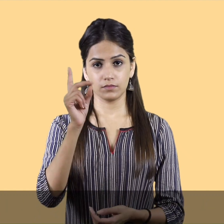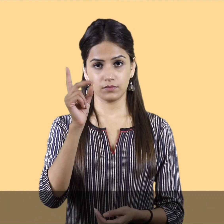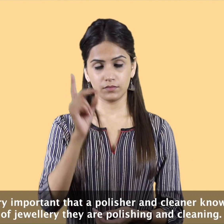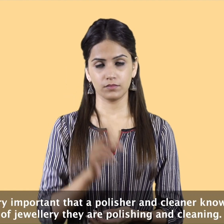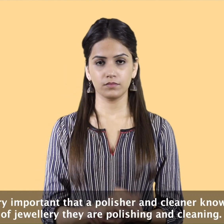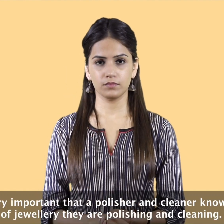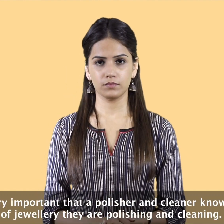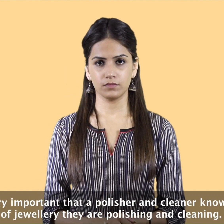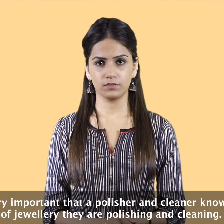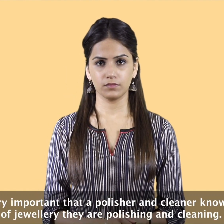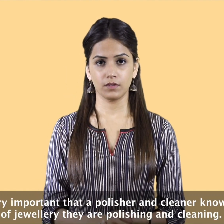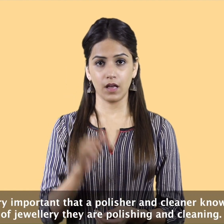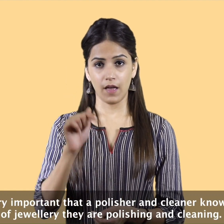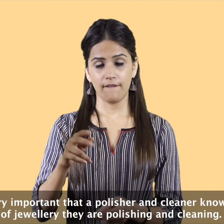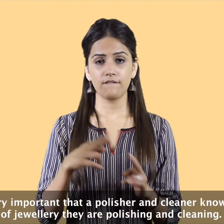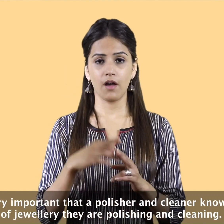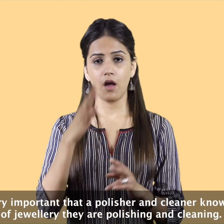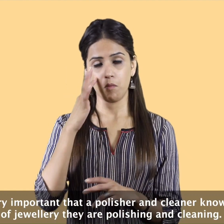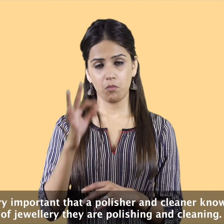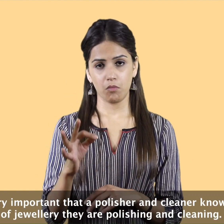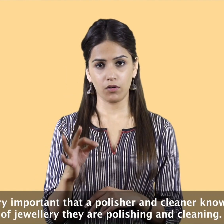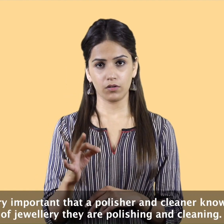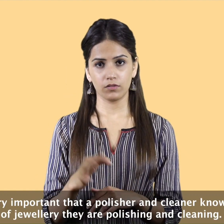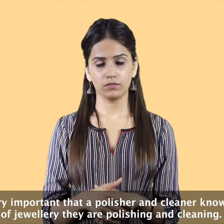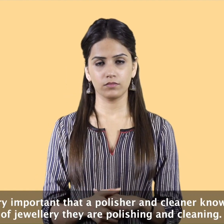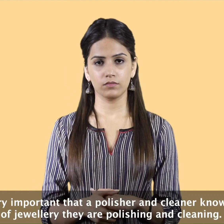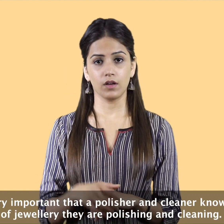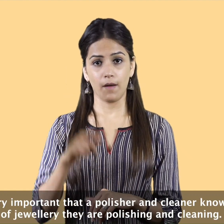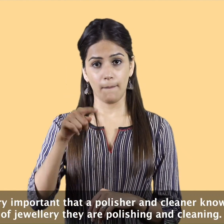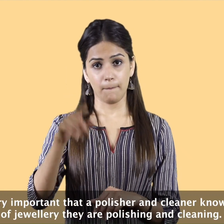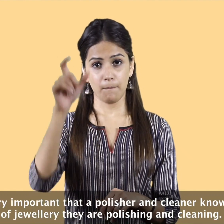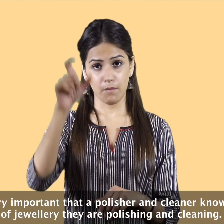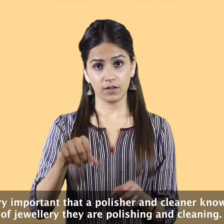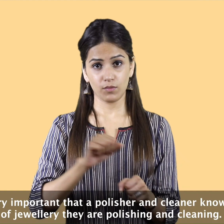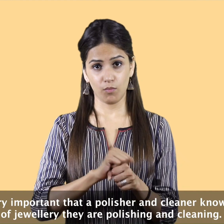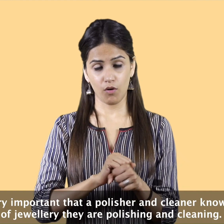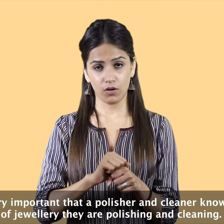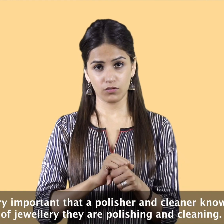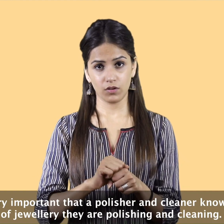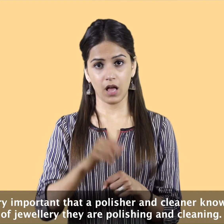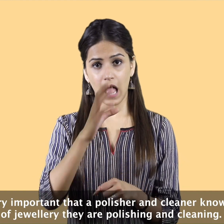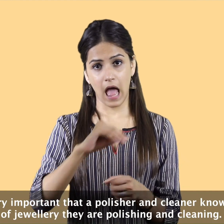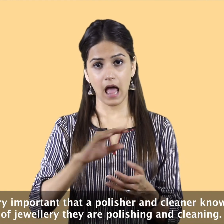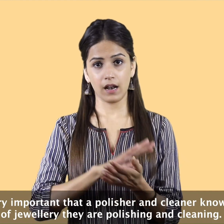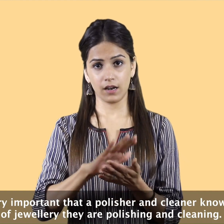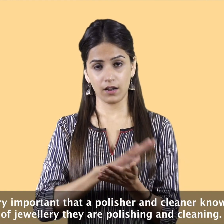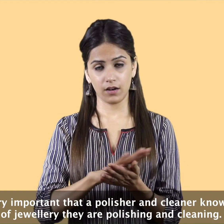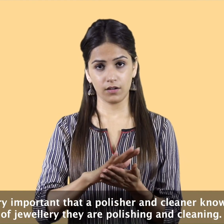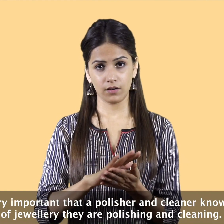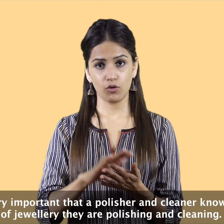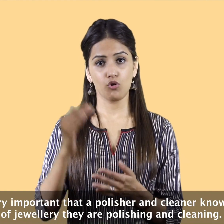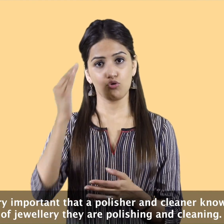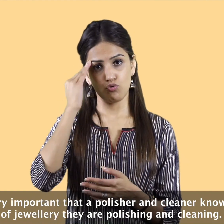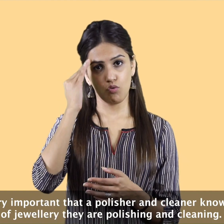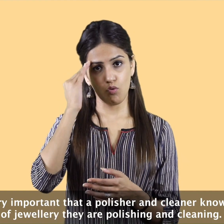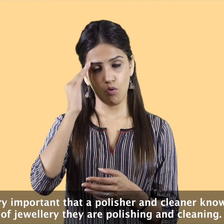It is very important that a polisher and cleaner know the type of jewelry they are polishing and cleaning.